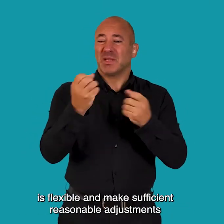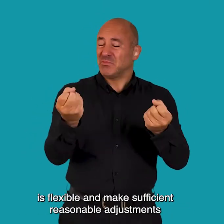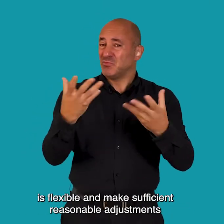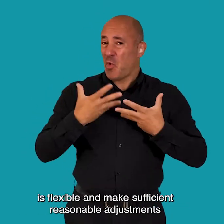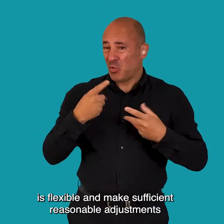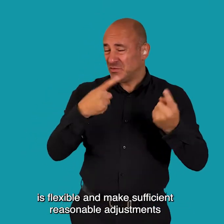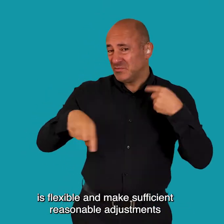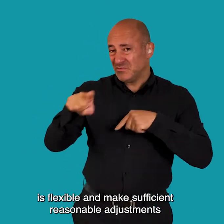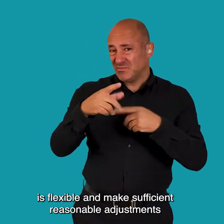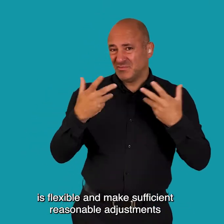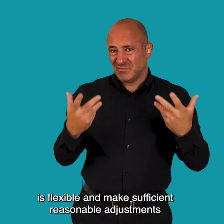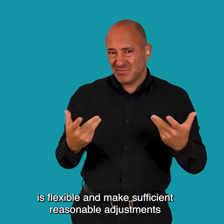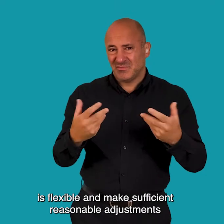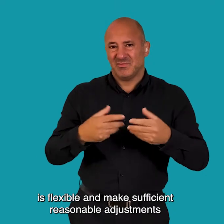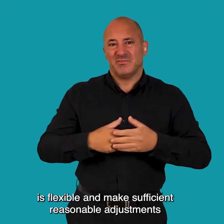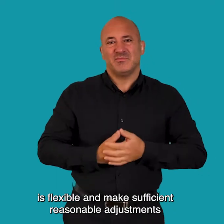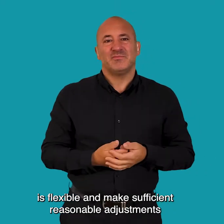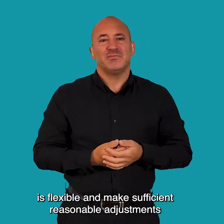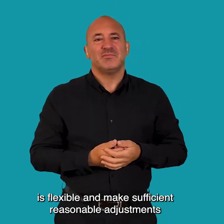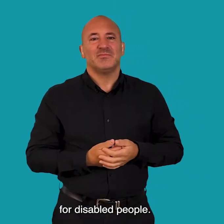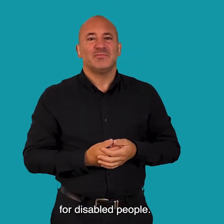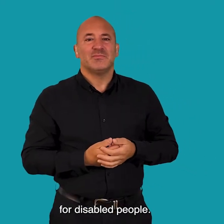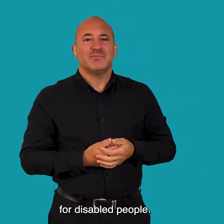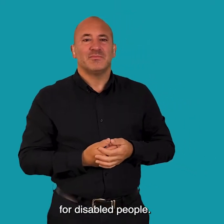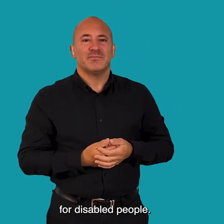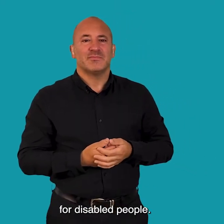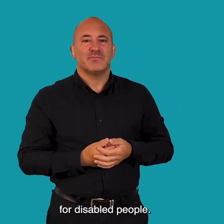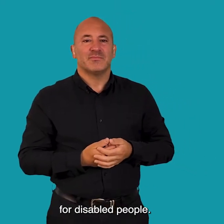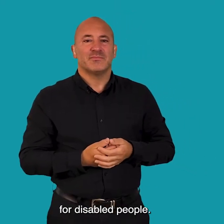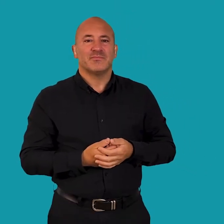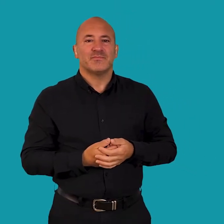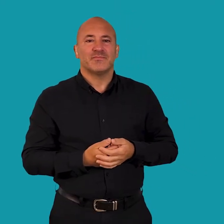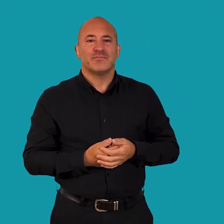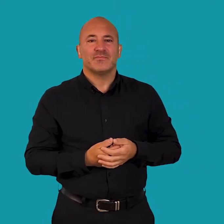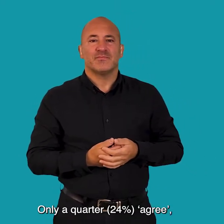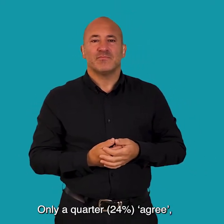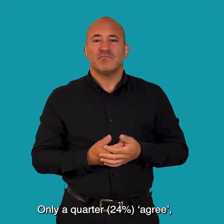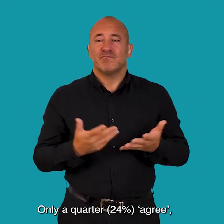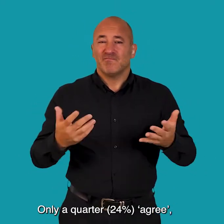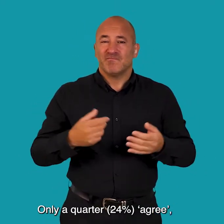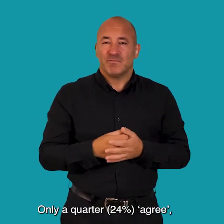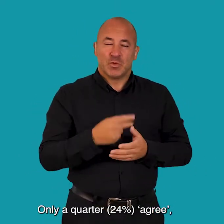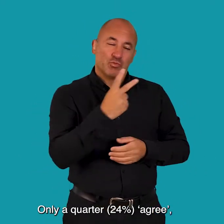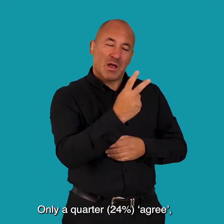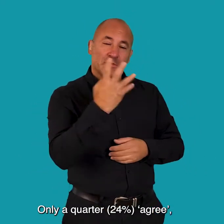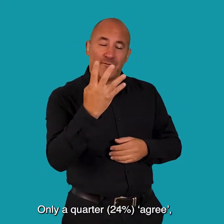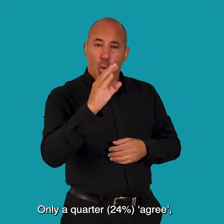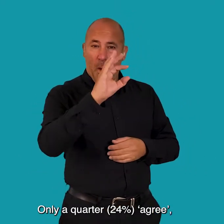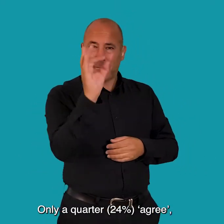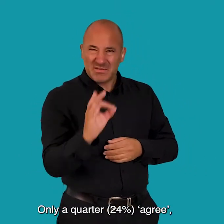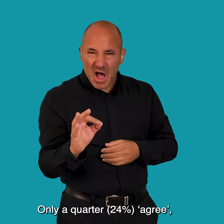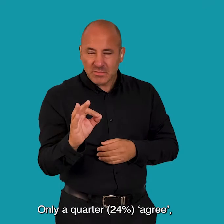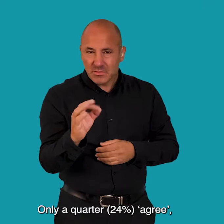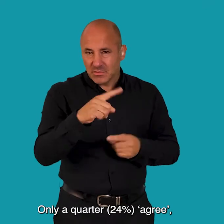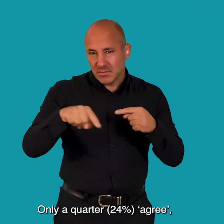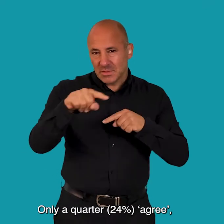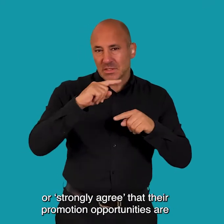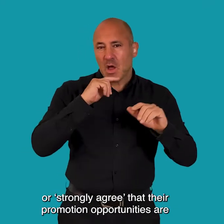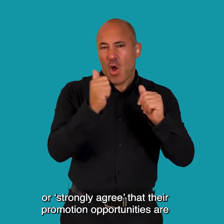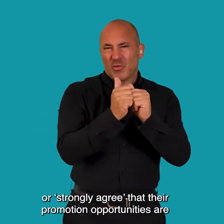and makes sufficient, reasonable adjustments for disabled people. Only a quarter, 24%, agree or strongly